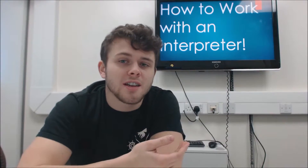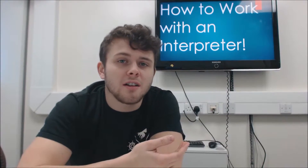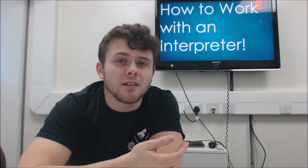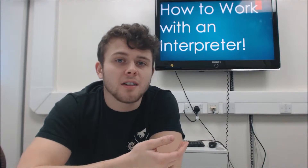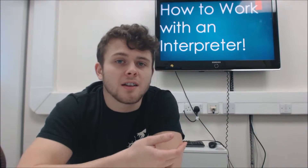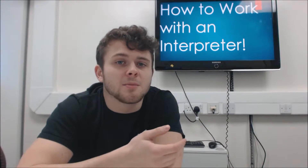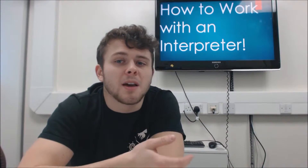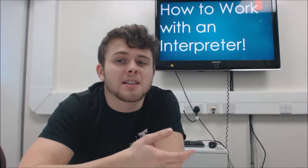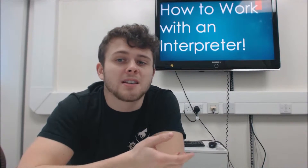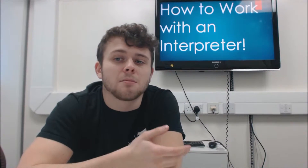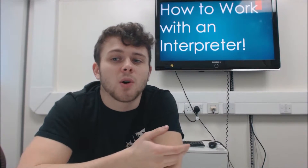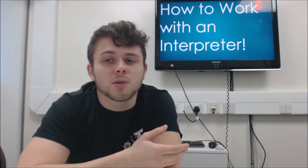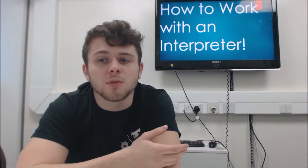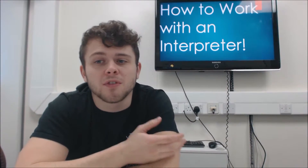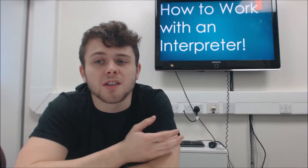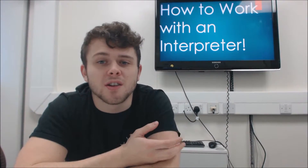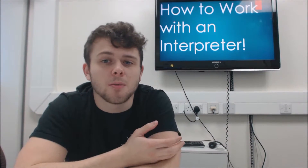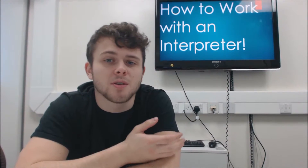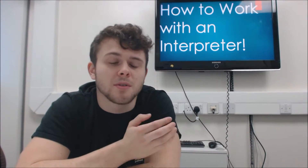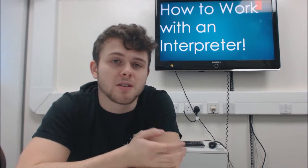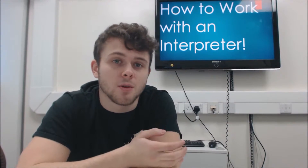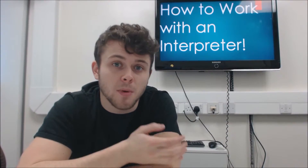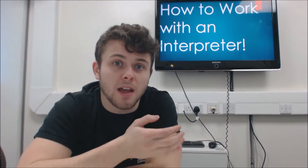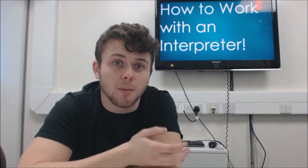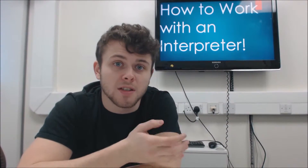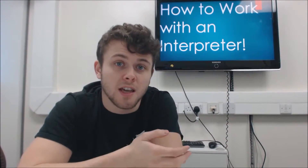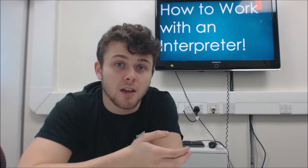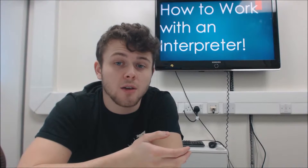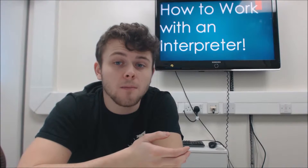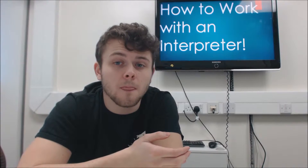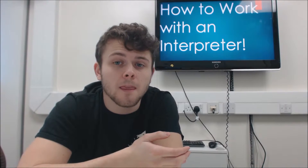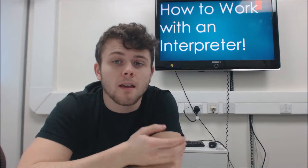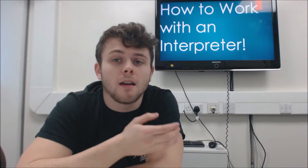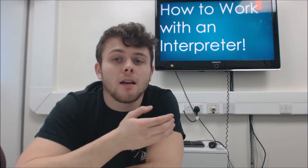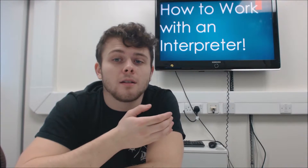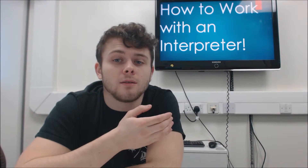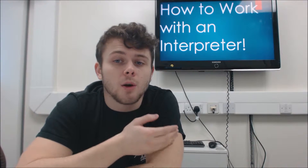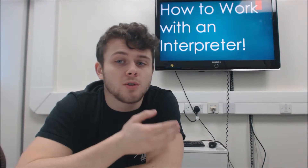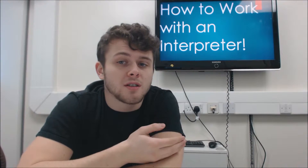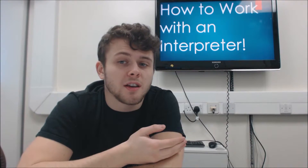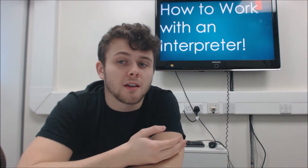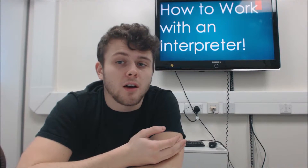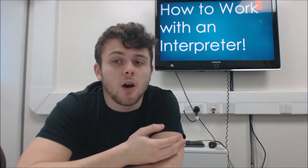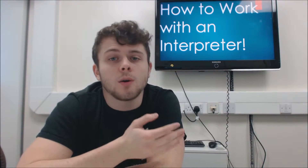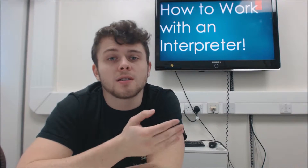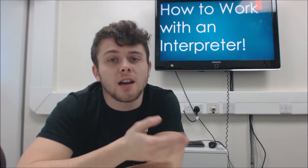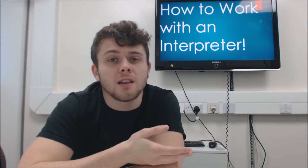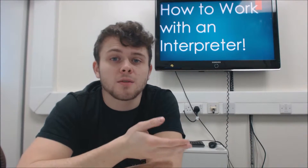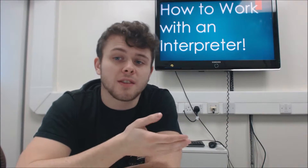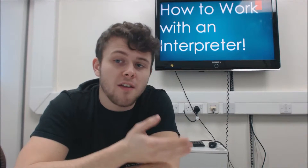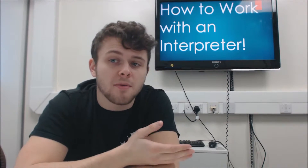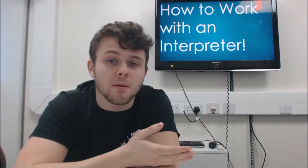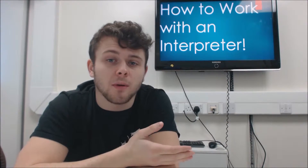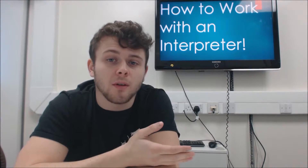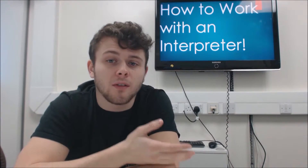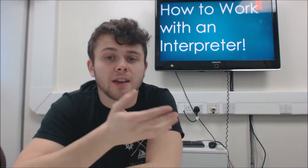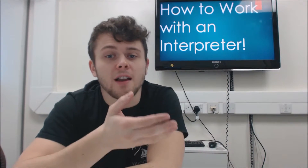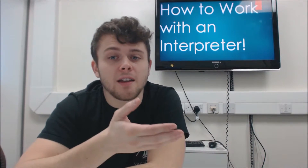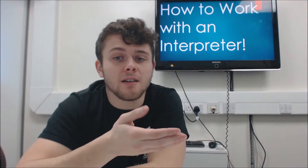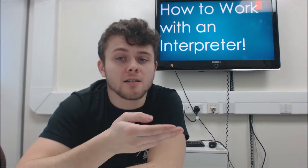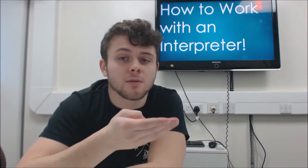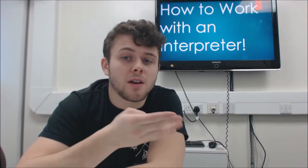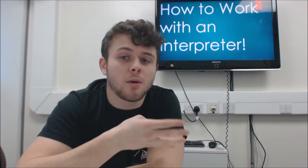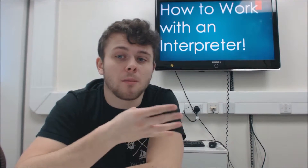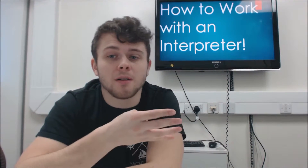As you can tell, it is basically impossible for the interpreter to be able to hear you. Don't just think, oh, it's sign language for deaf people. They